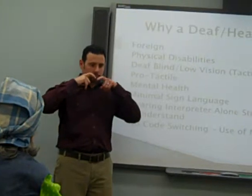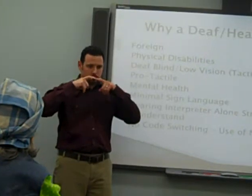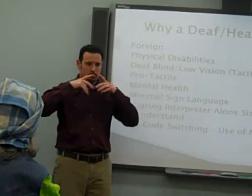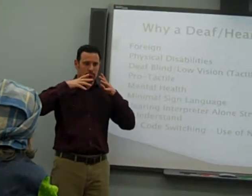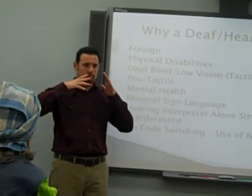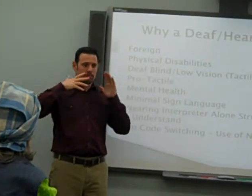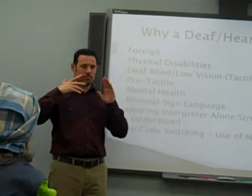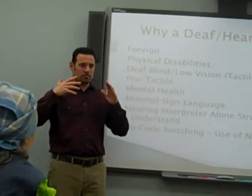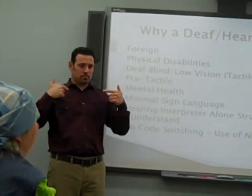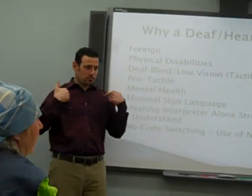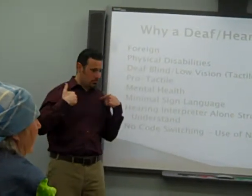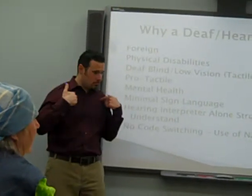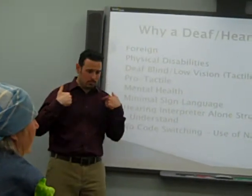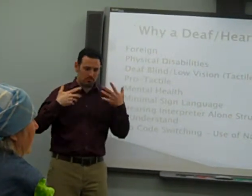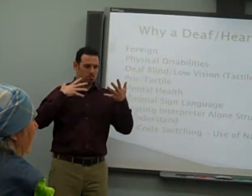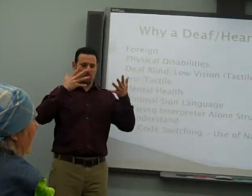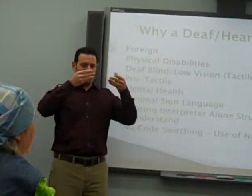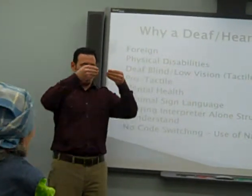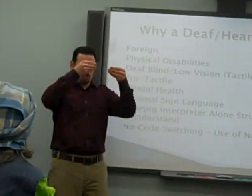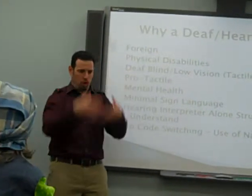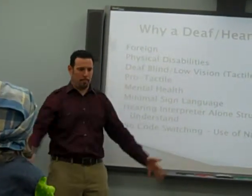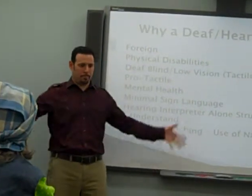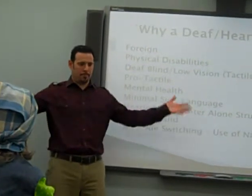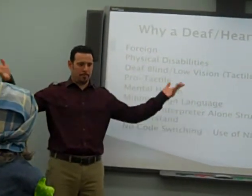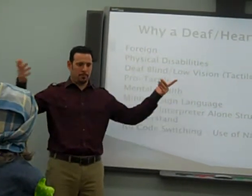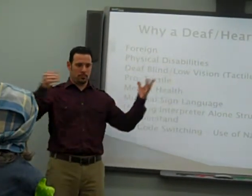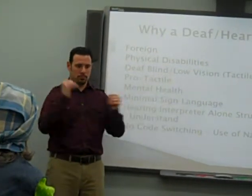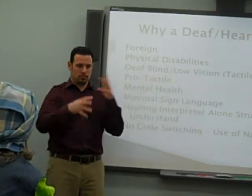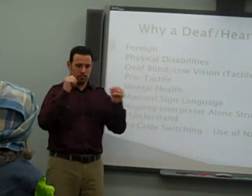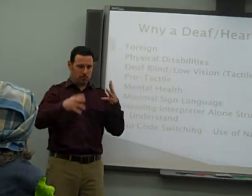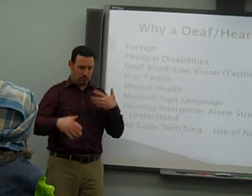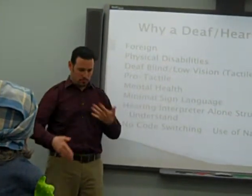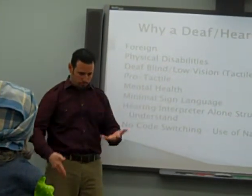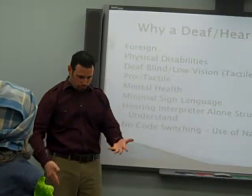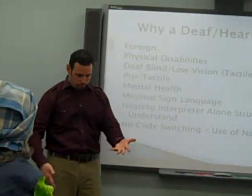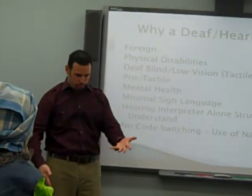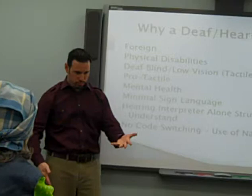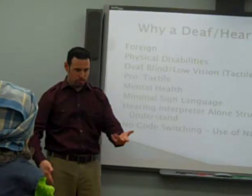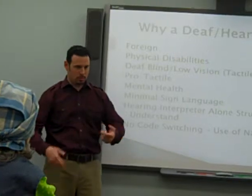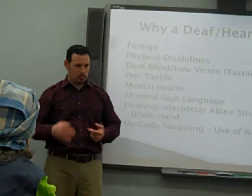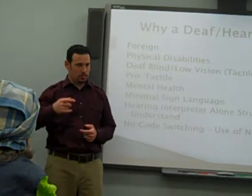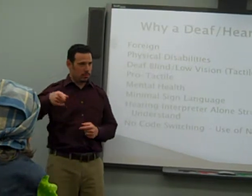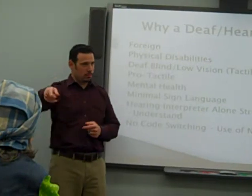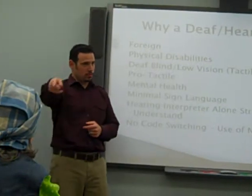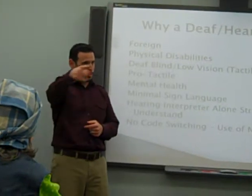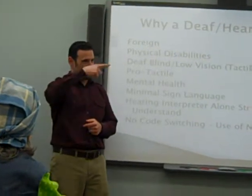So they'll lose their facial expression, they'll lose their grammar or their role shifting, and it'll just be signs.